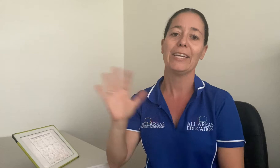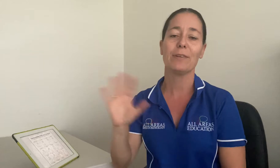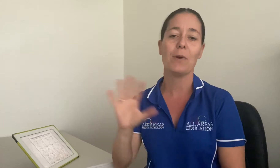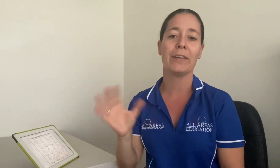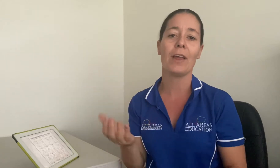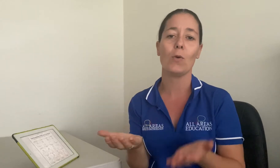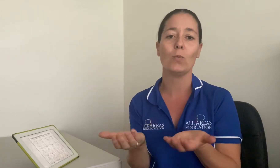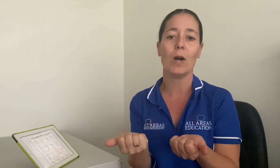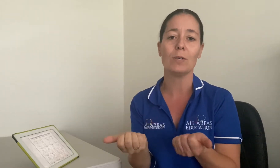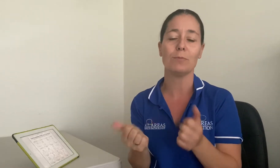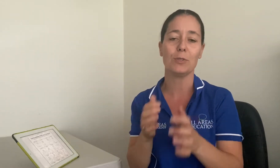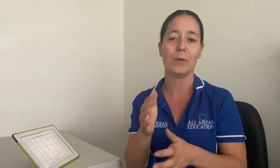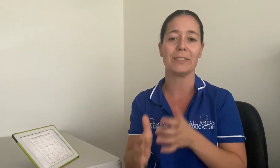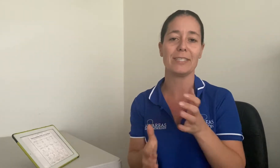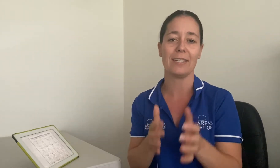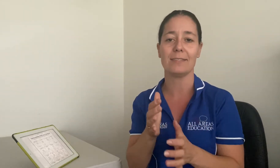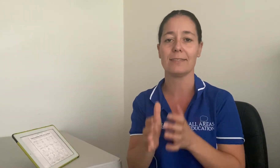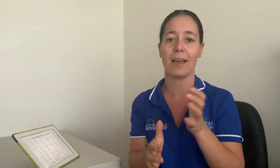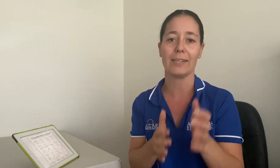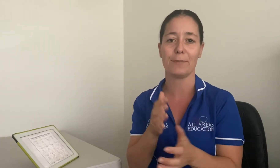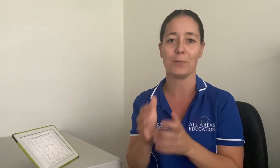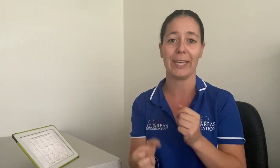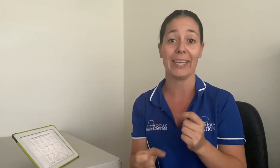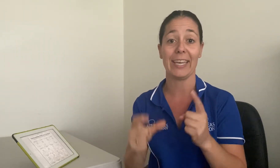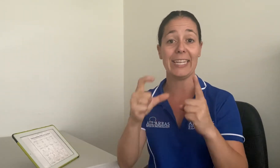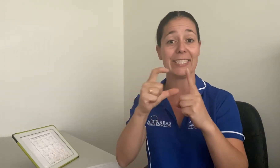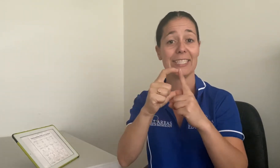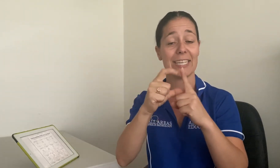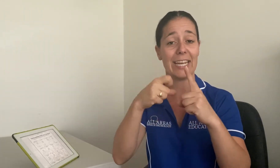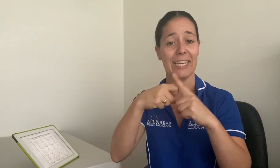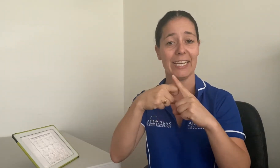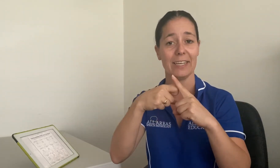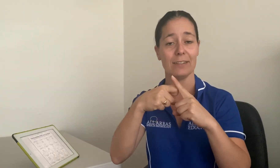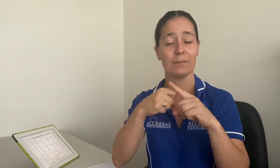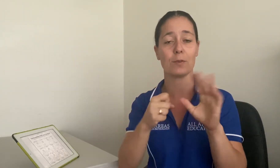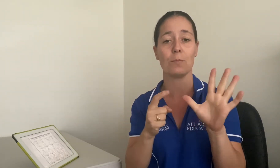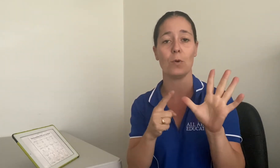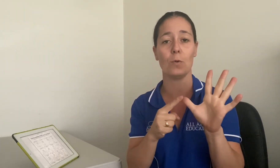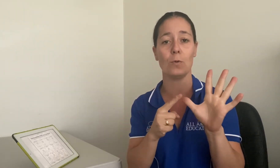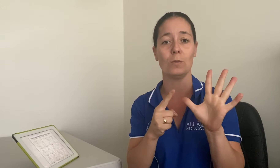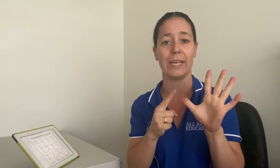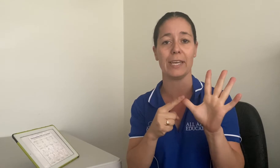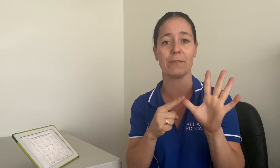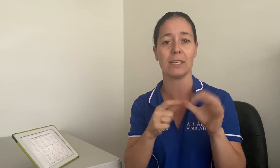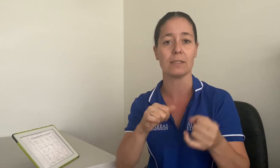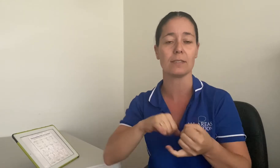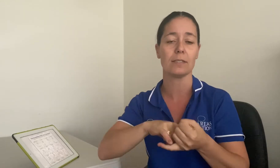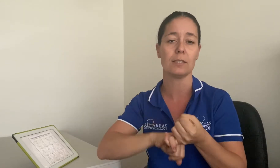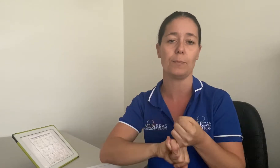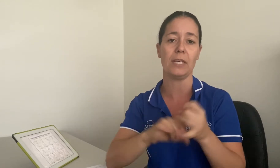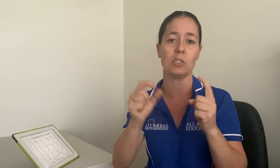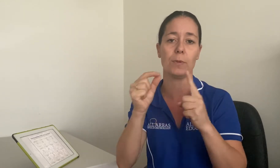Hey everyone, welcome to Wednesday's Sign of the Week. It's Danica here from All Areas Speech